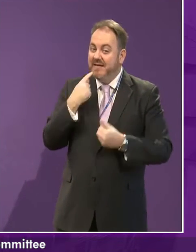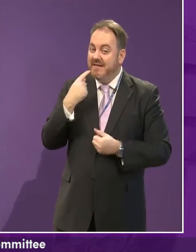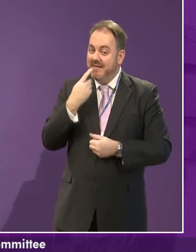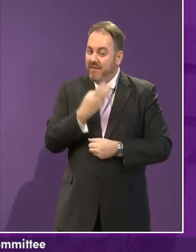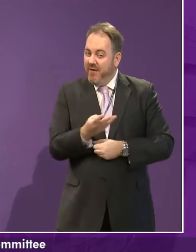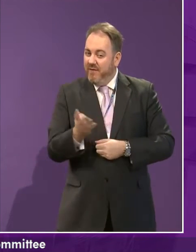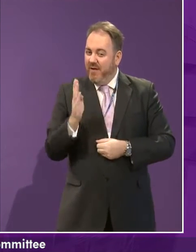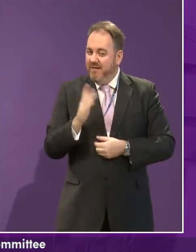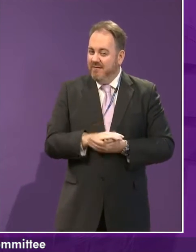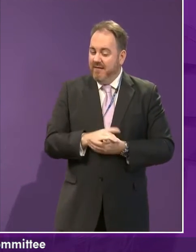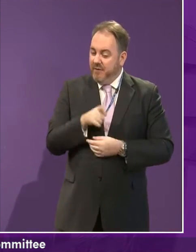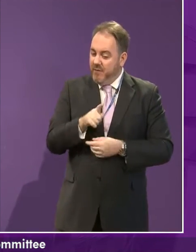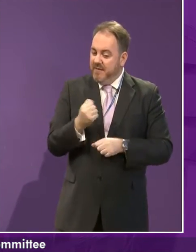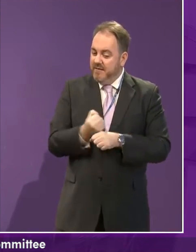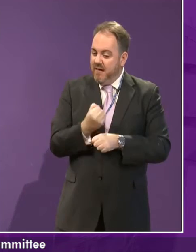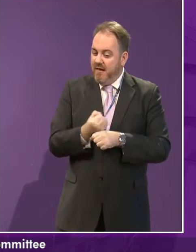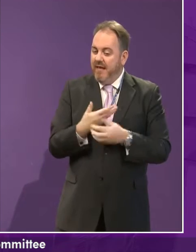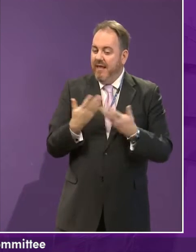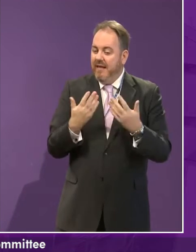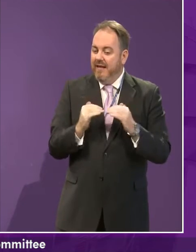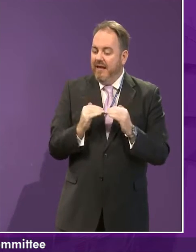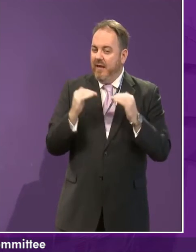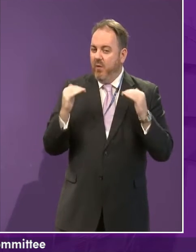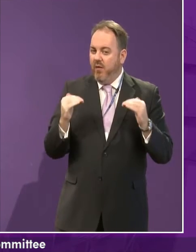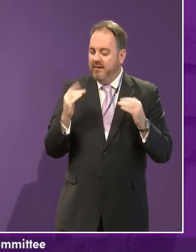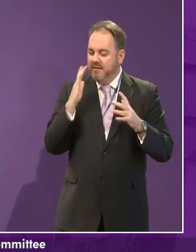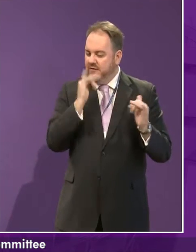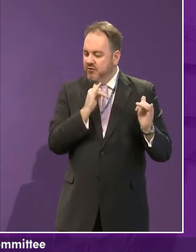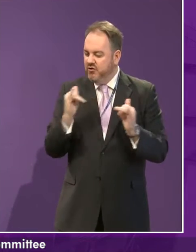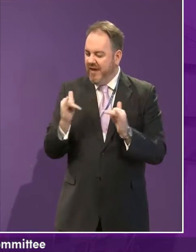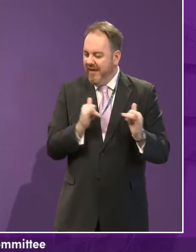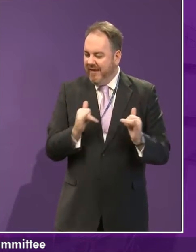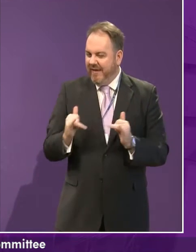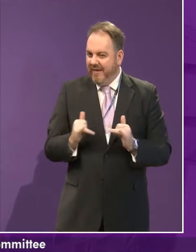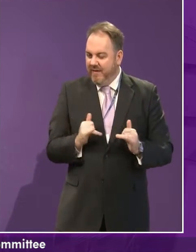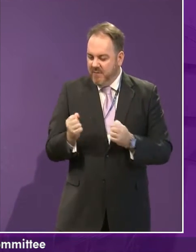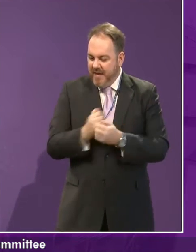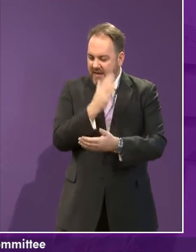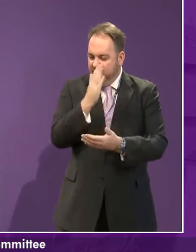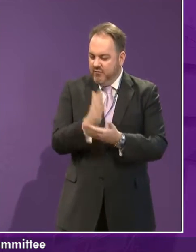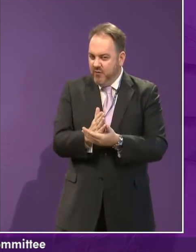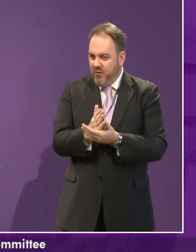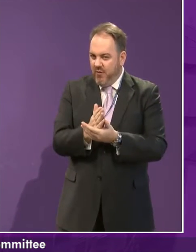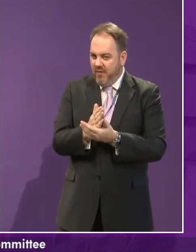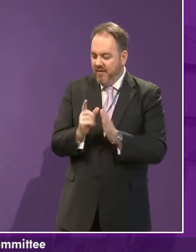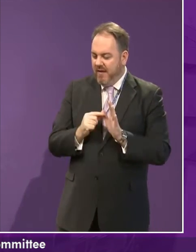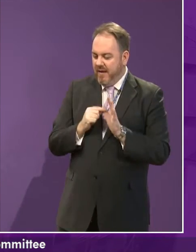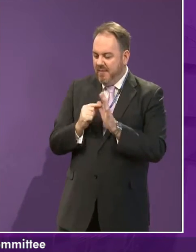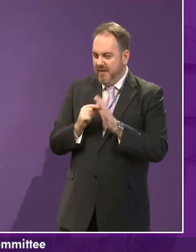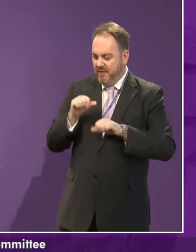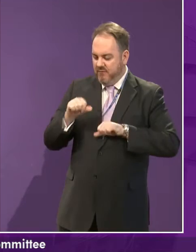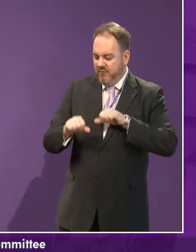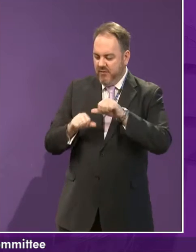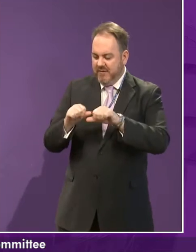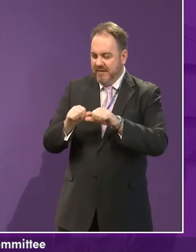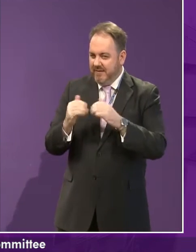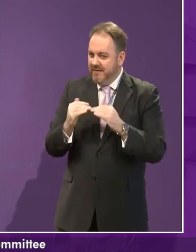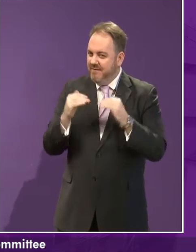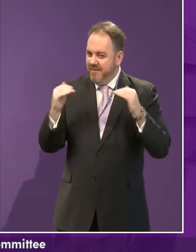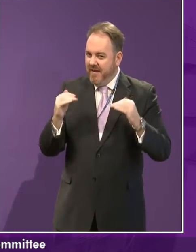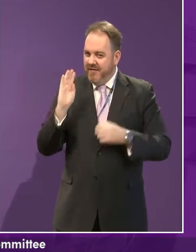there any equality proofing done? Is there any testing? Is there any checking? That regardless of your disability, you will be